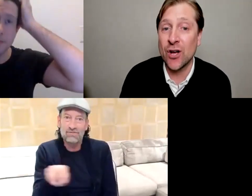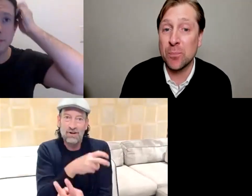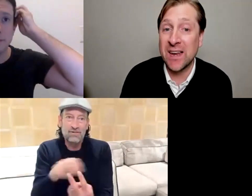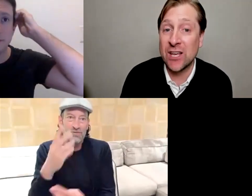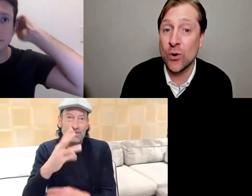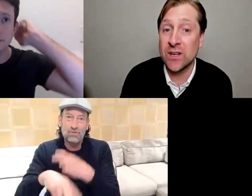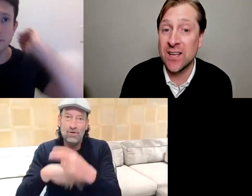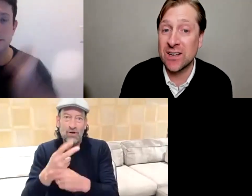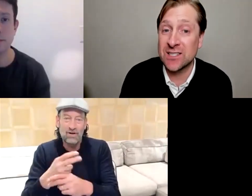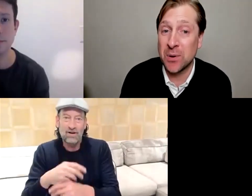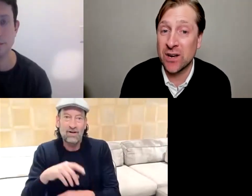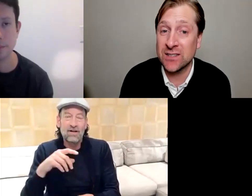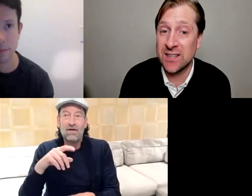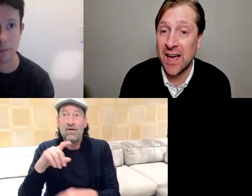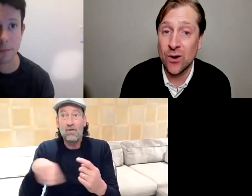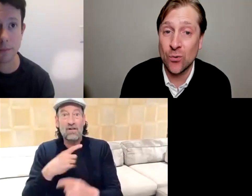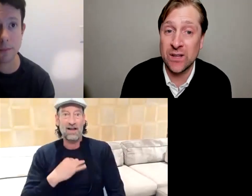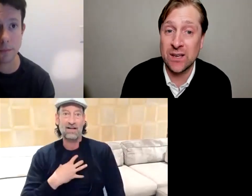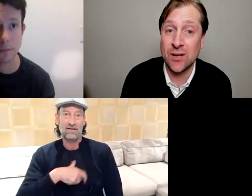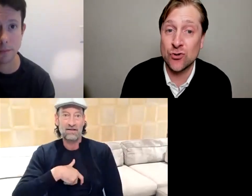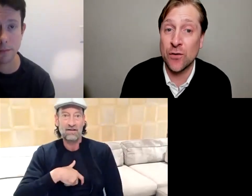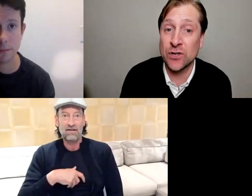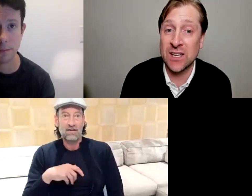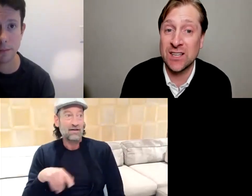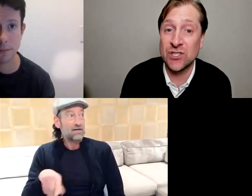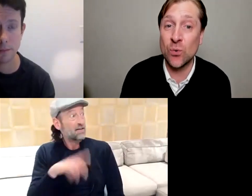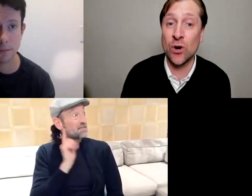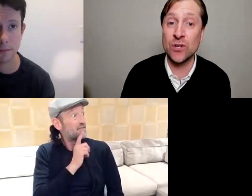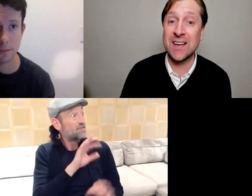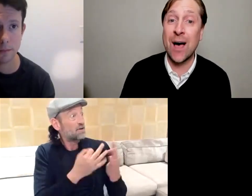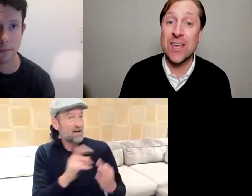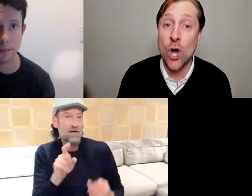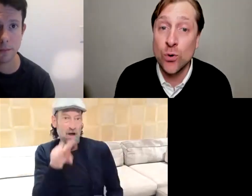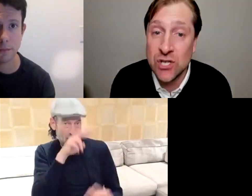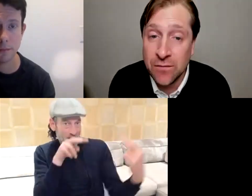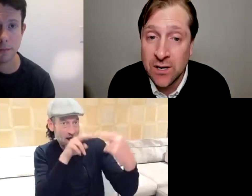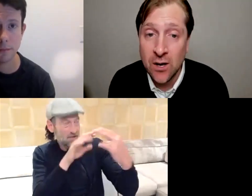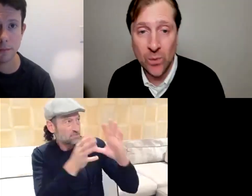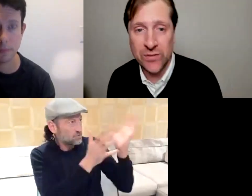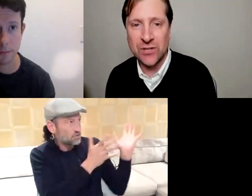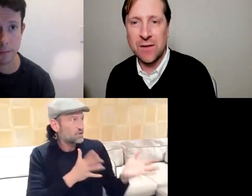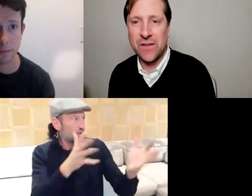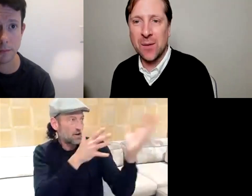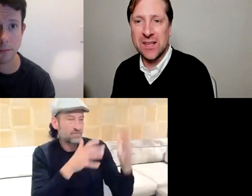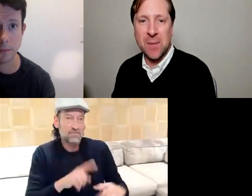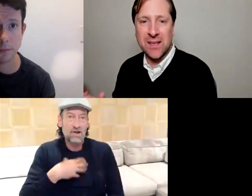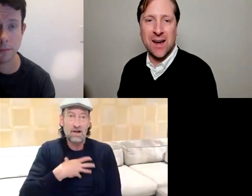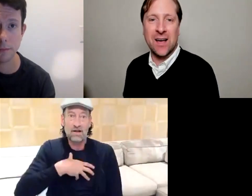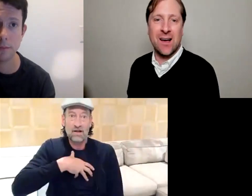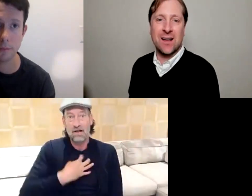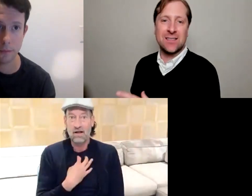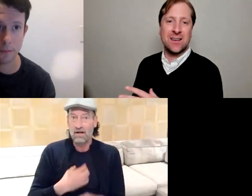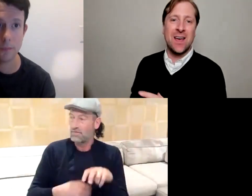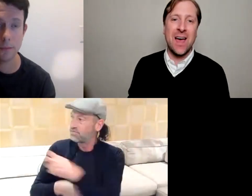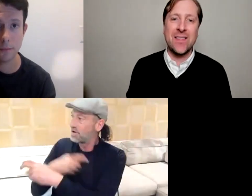sure many Codas have experienced that, really traversing these two worlds and how they code shift with their deaf family. They make that